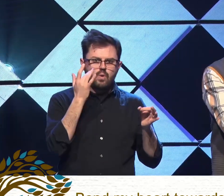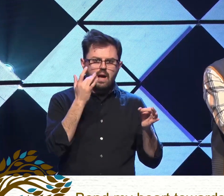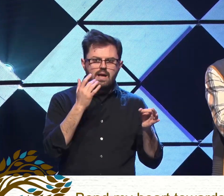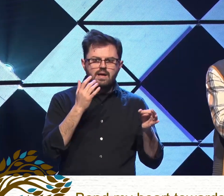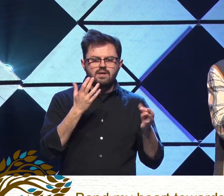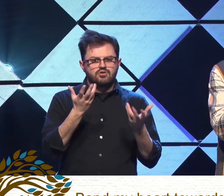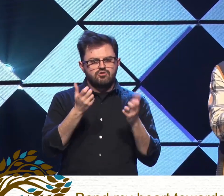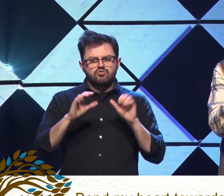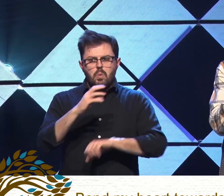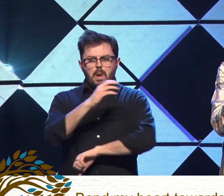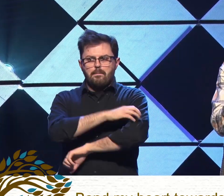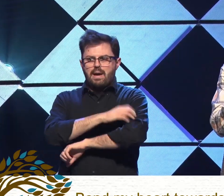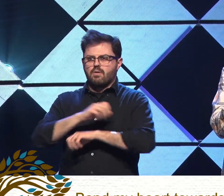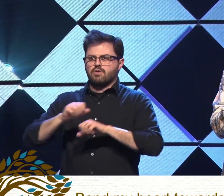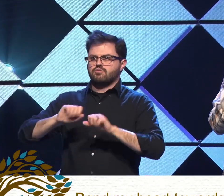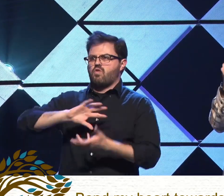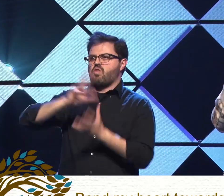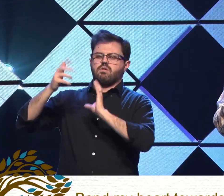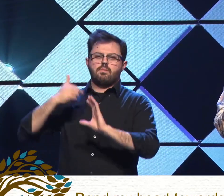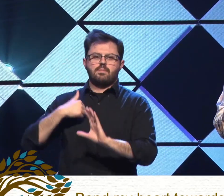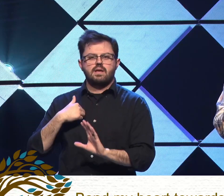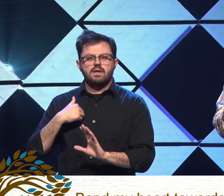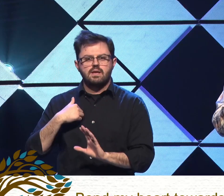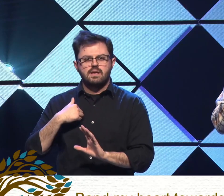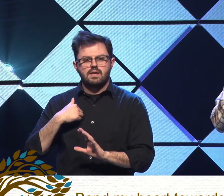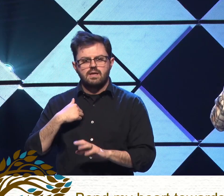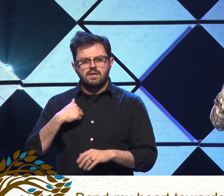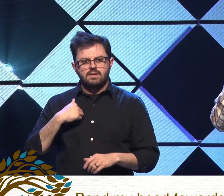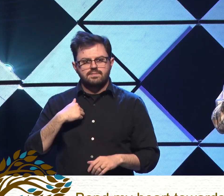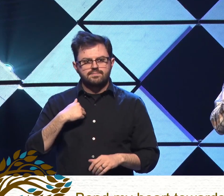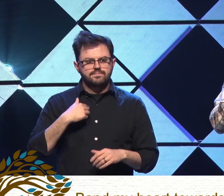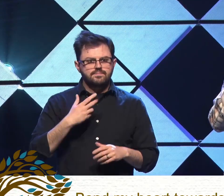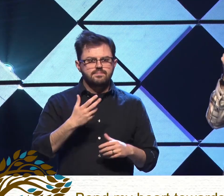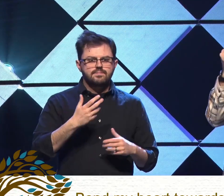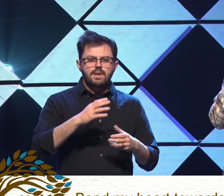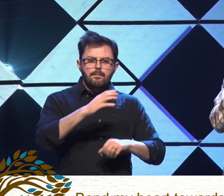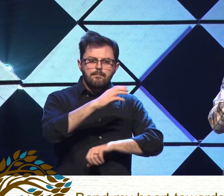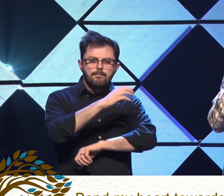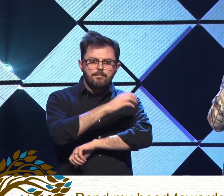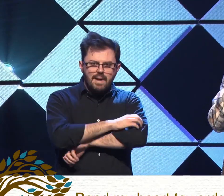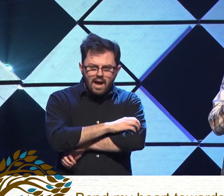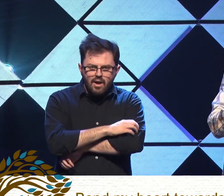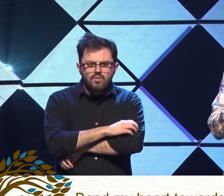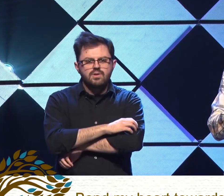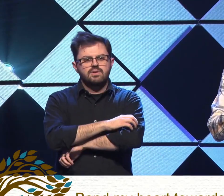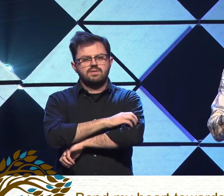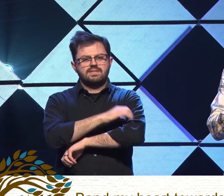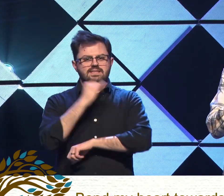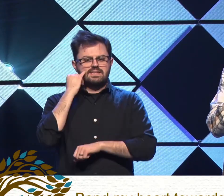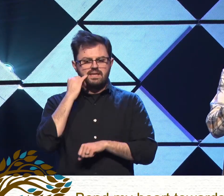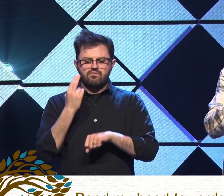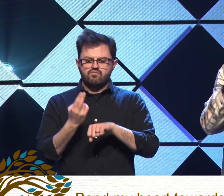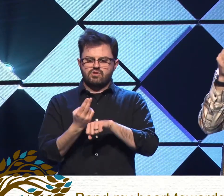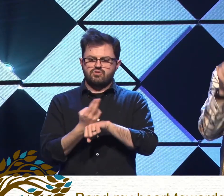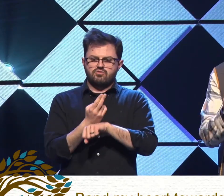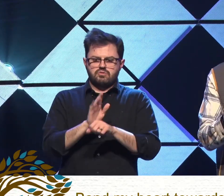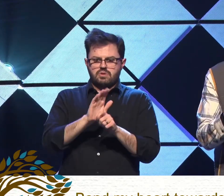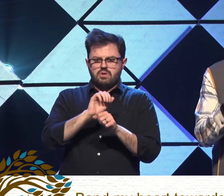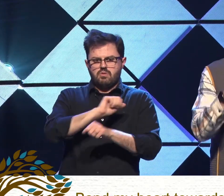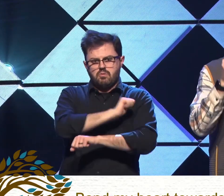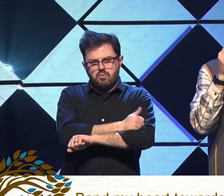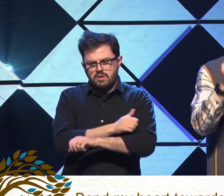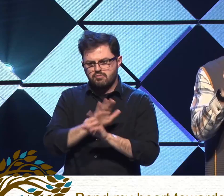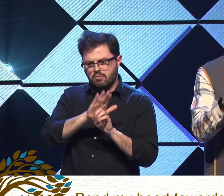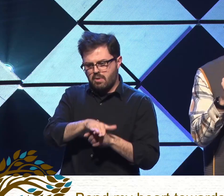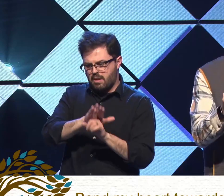Because that's the truth of it. That's the rub. Power that leverages and uses authority becomes